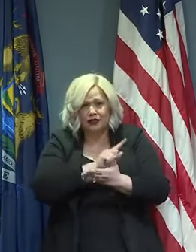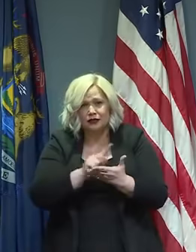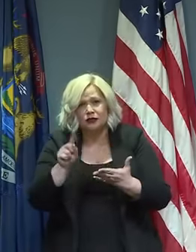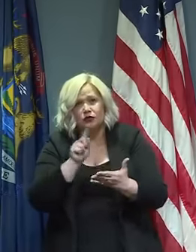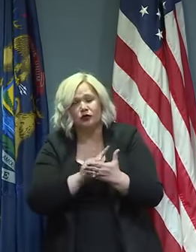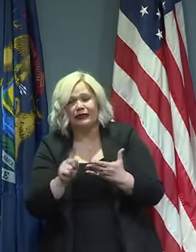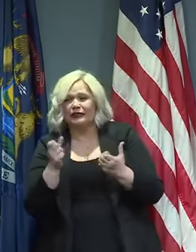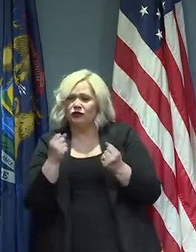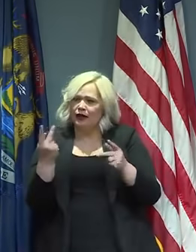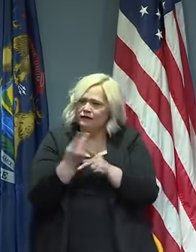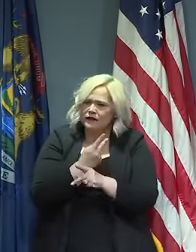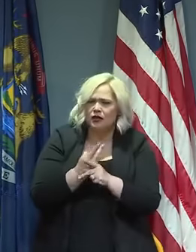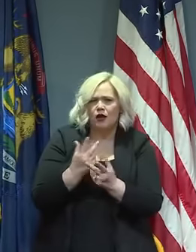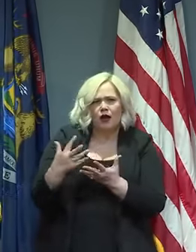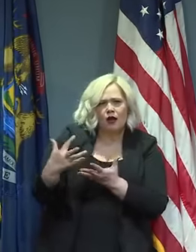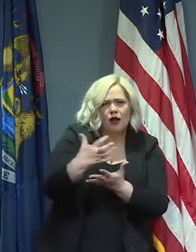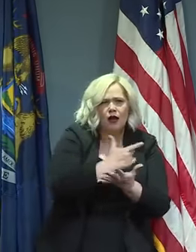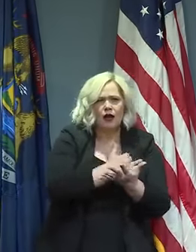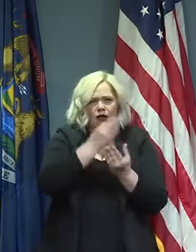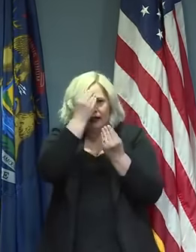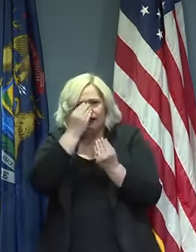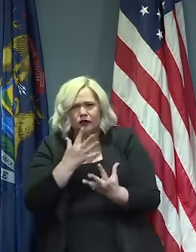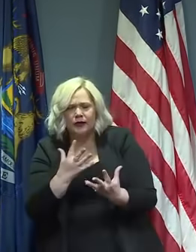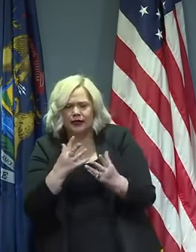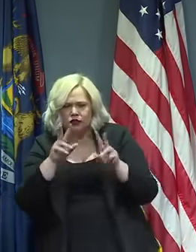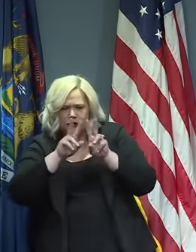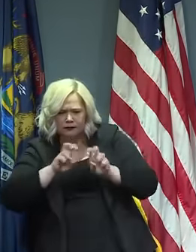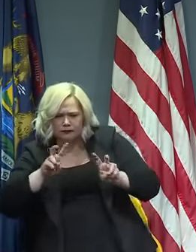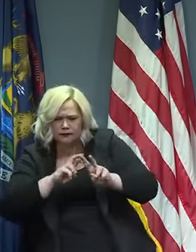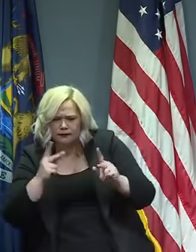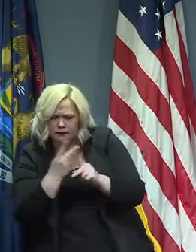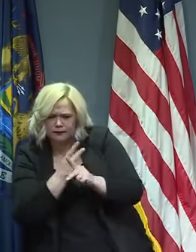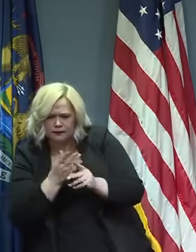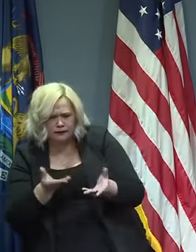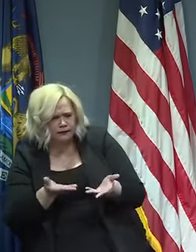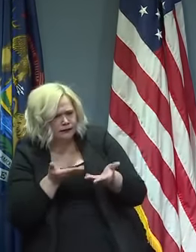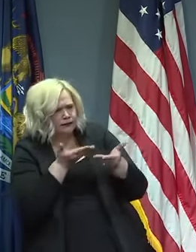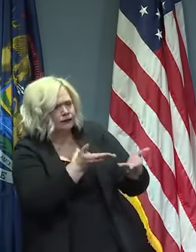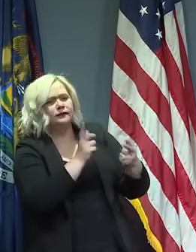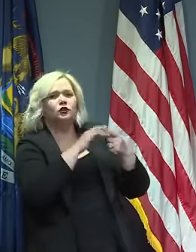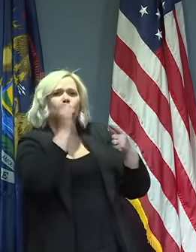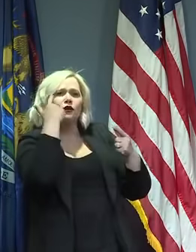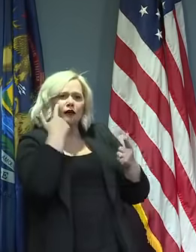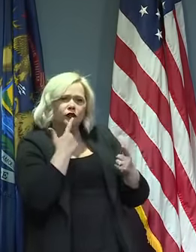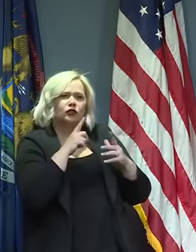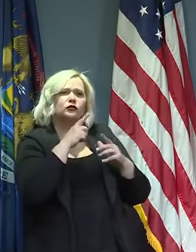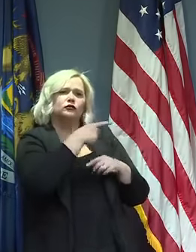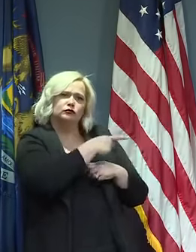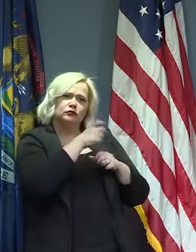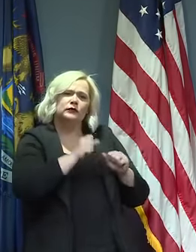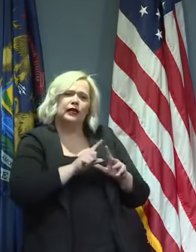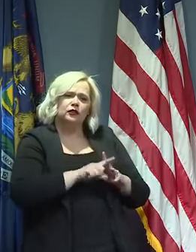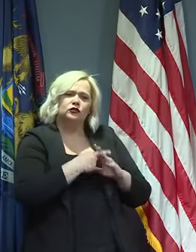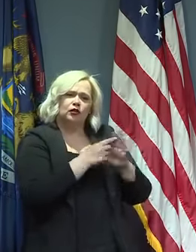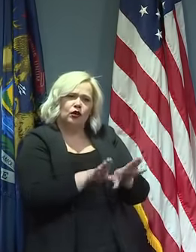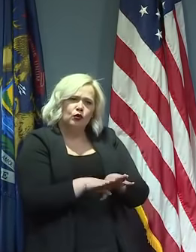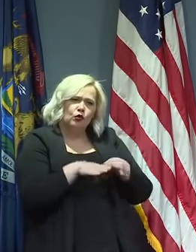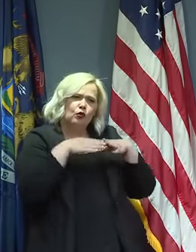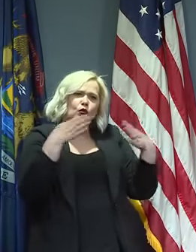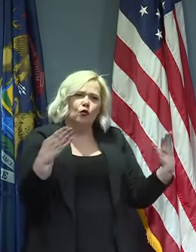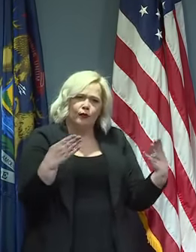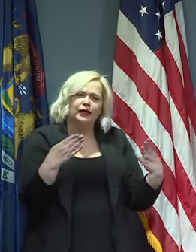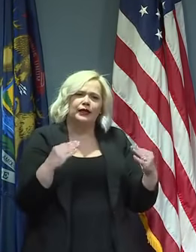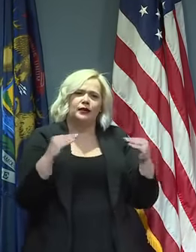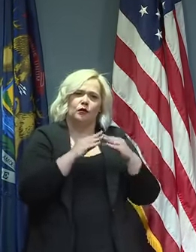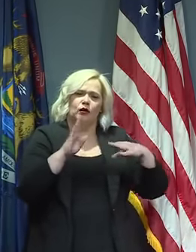to advise the governor and enable her to use this framework to begin the phase-in of broader